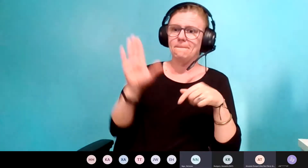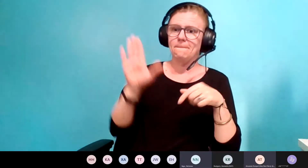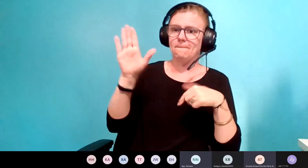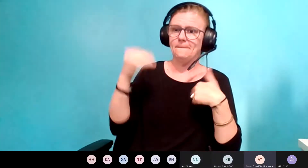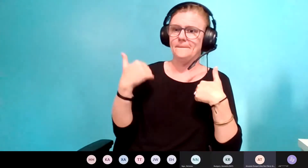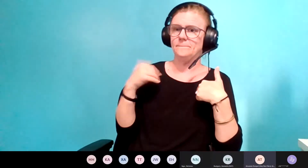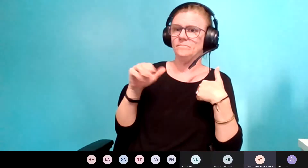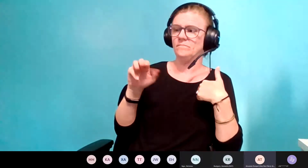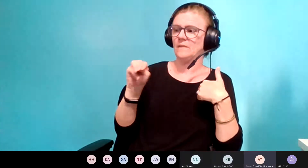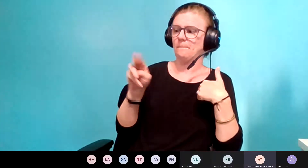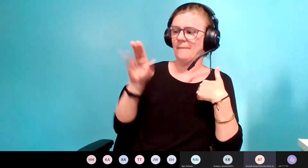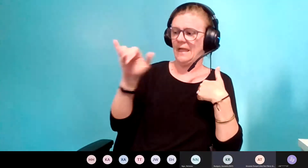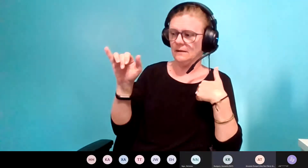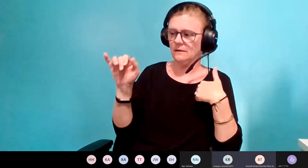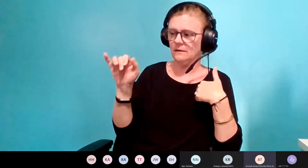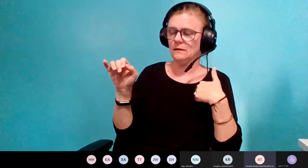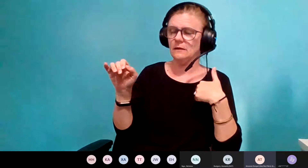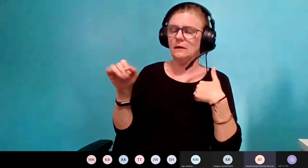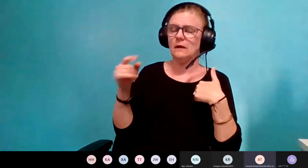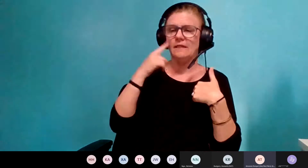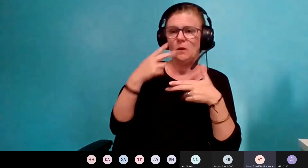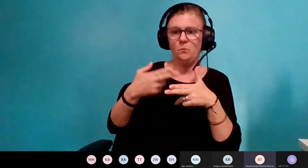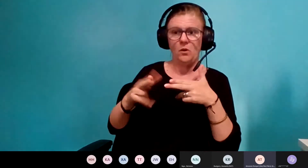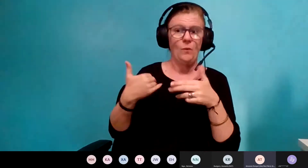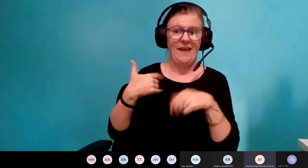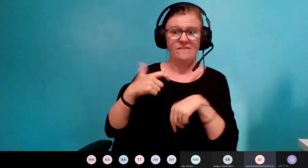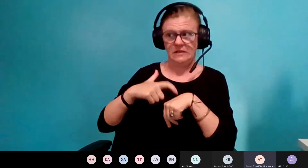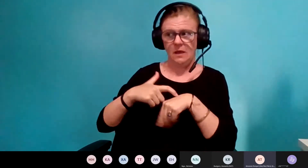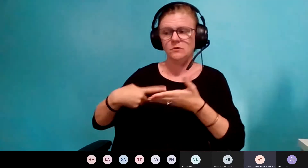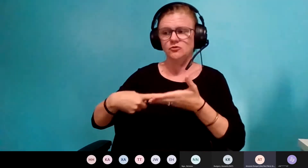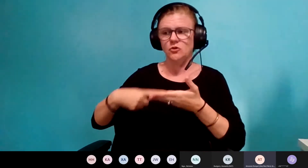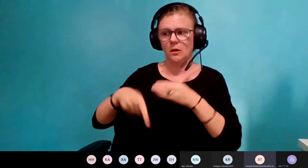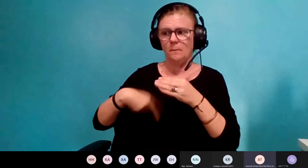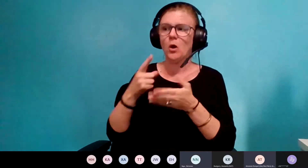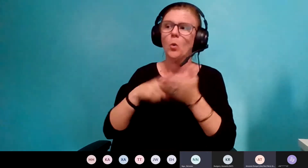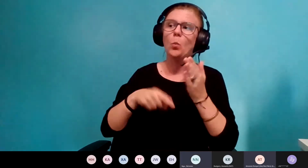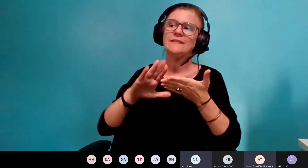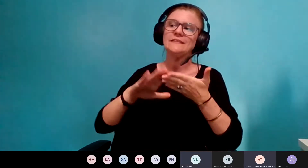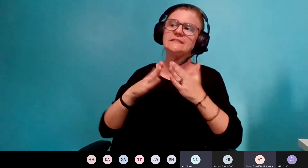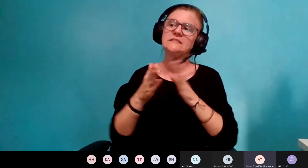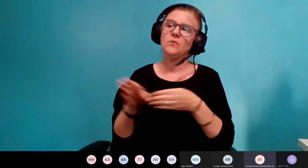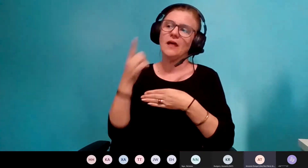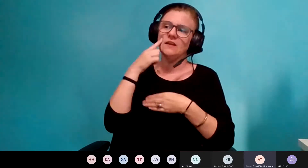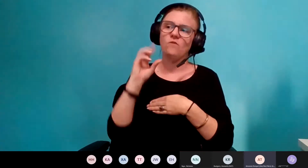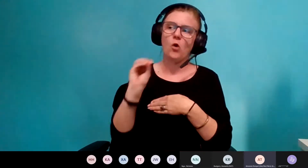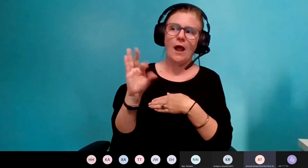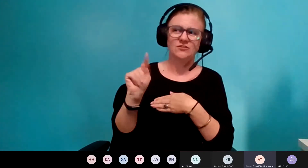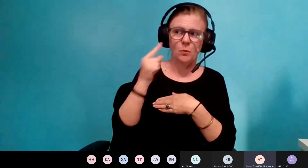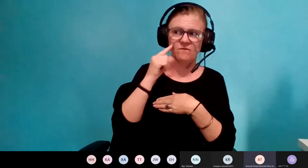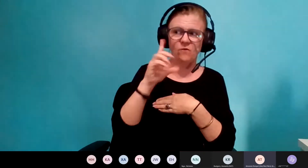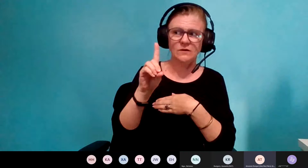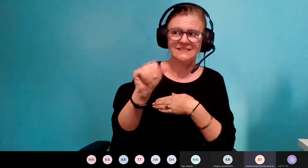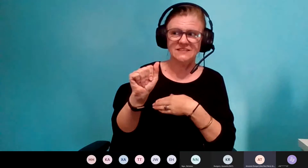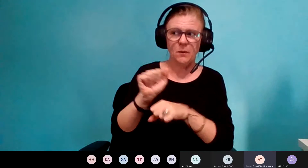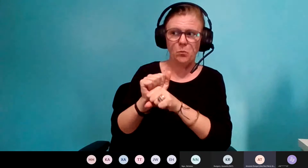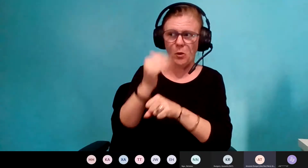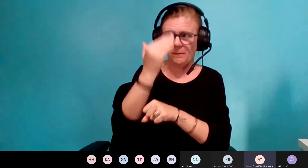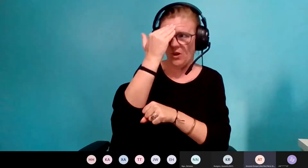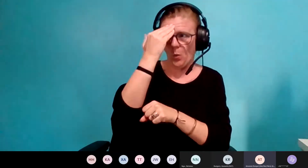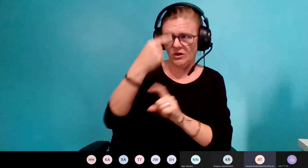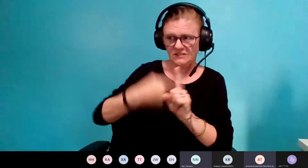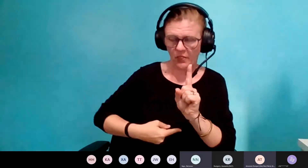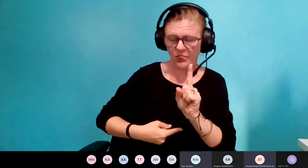So I wanted to talk briefly, since we have the time, about what the city is planning for October for Disability Employment Awareness